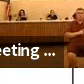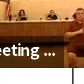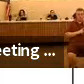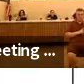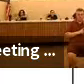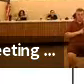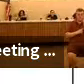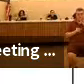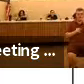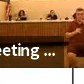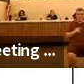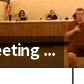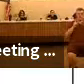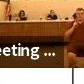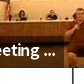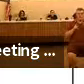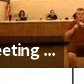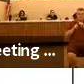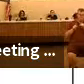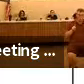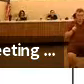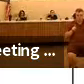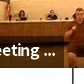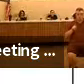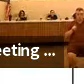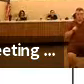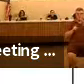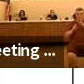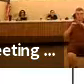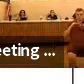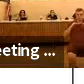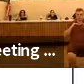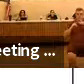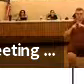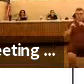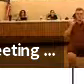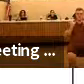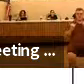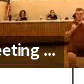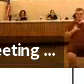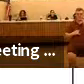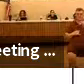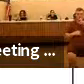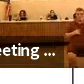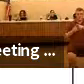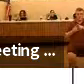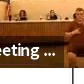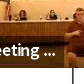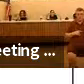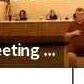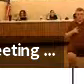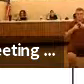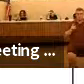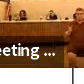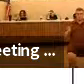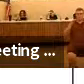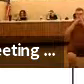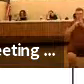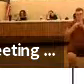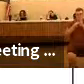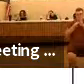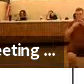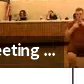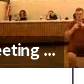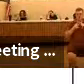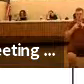acres by redirecting the drainage from that existing pond to the west to connect to the